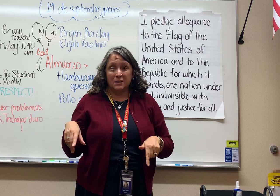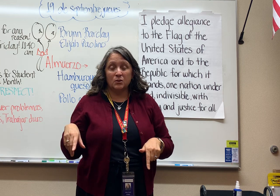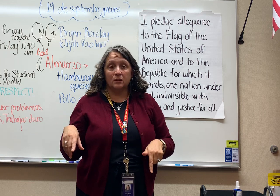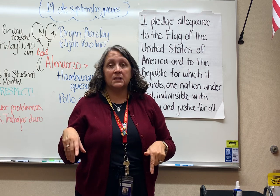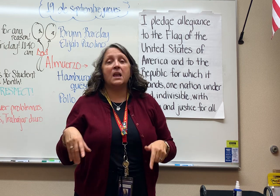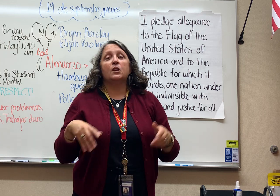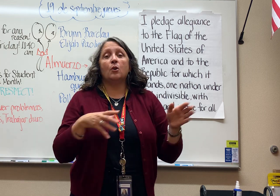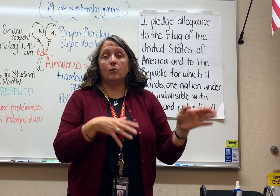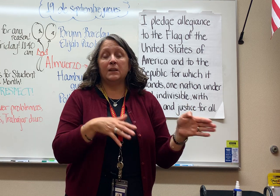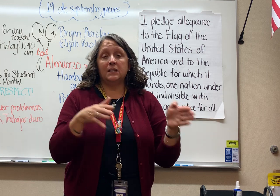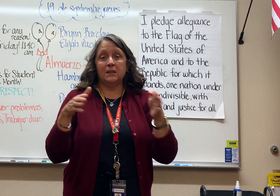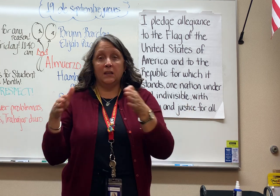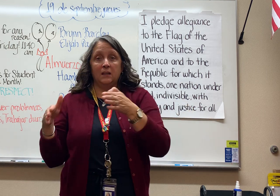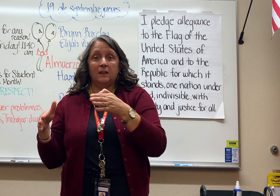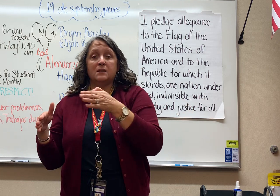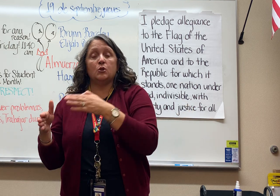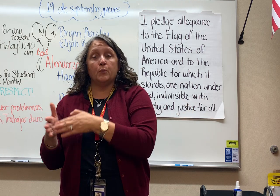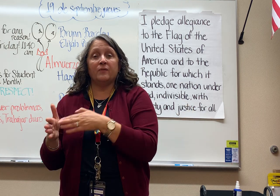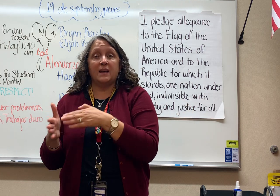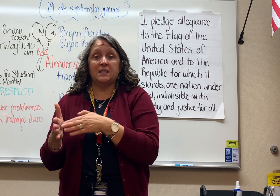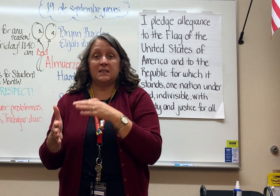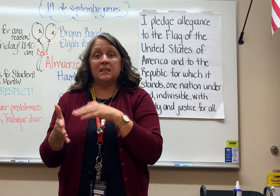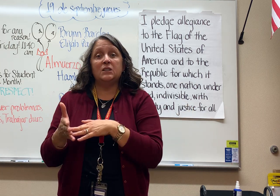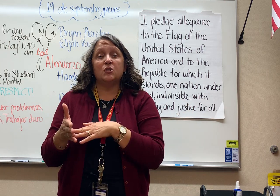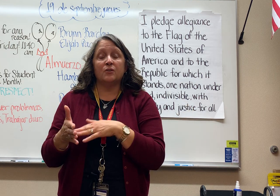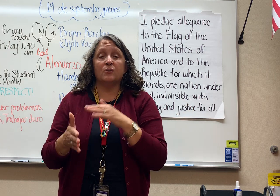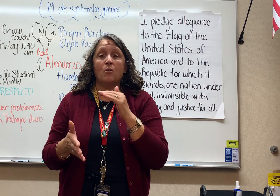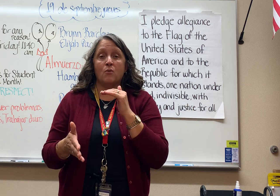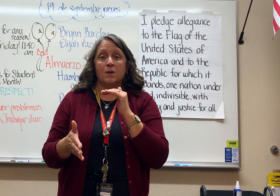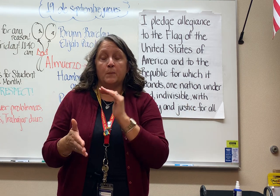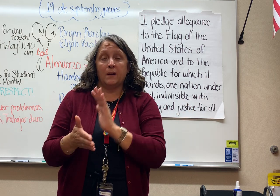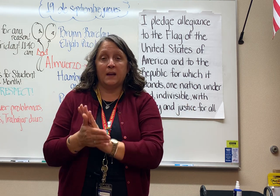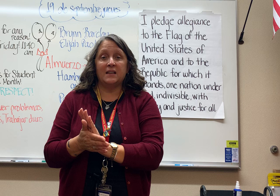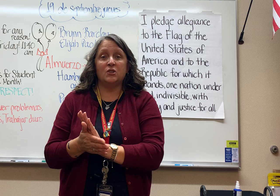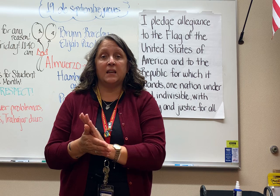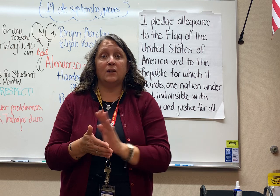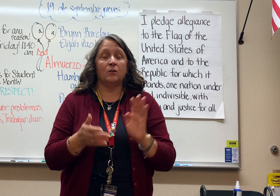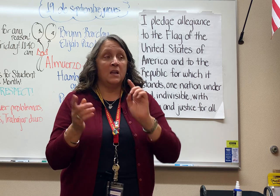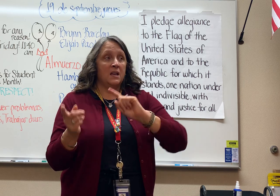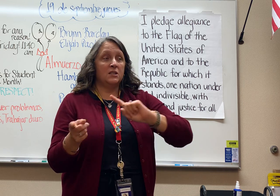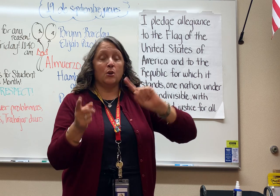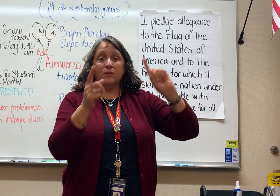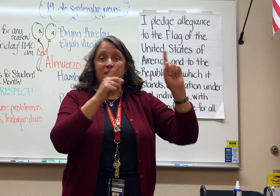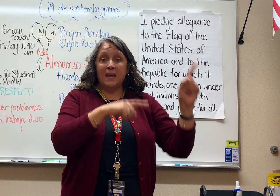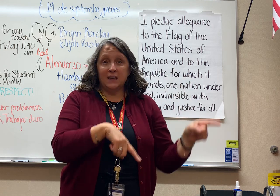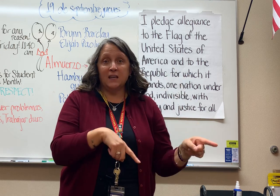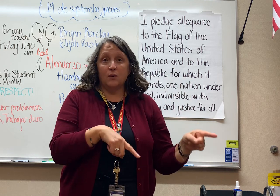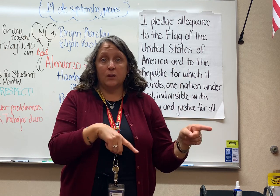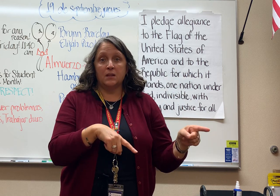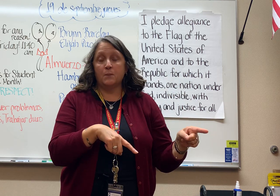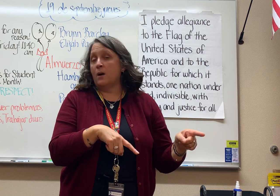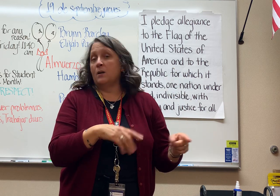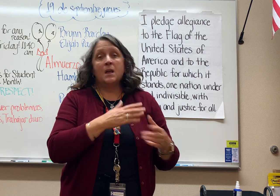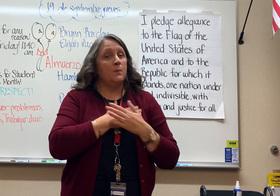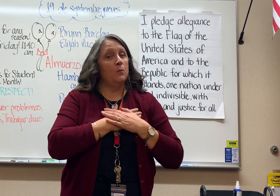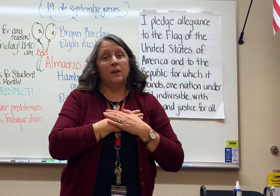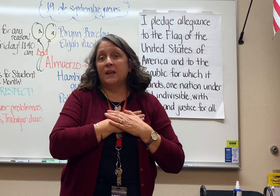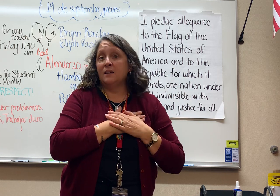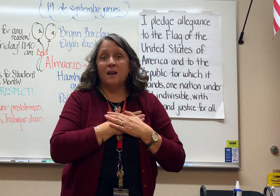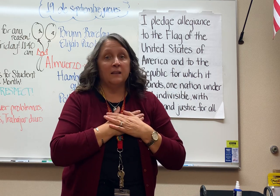adult. Go get the supervising teacher or paraeducator so they can go get the ball. But we cannot let